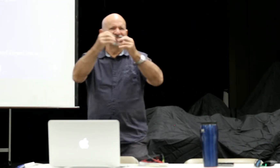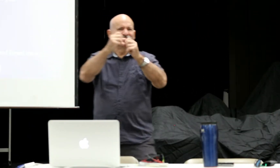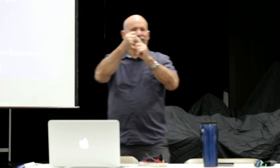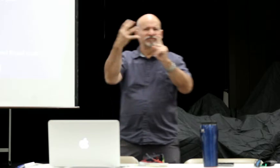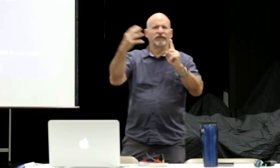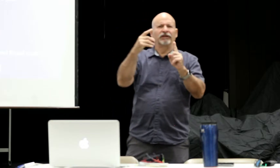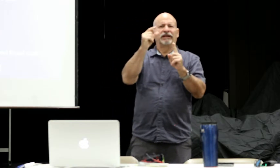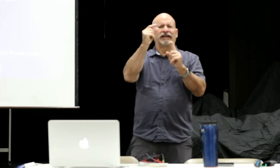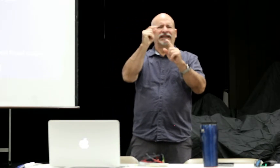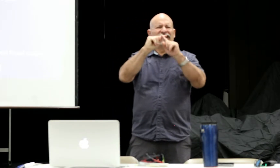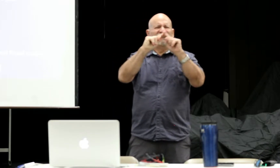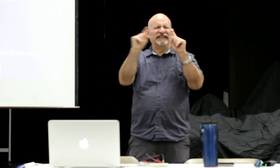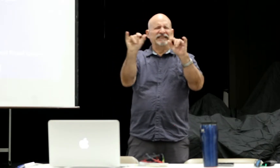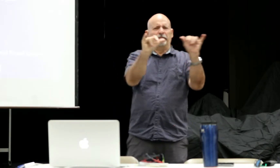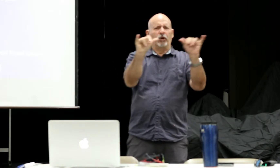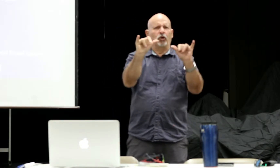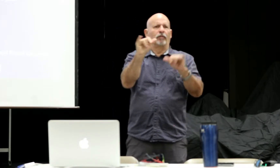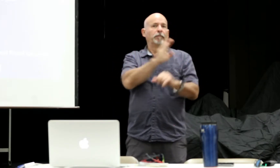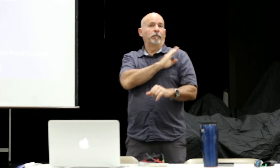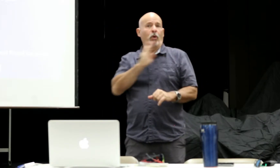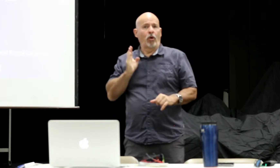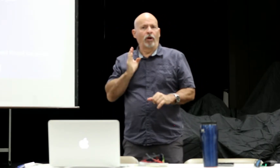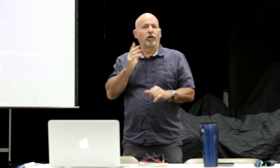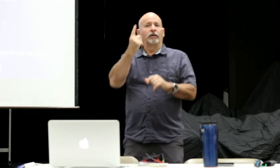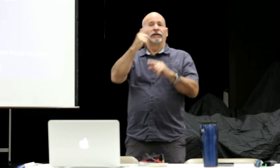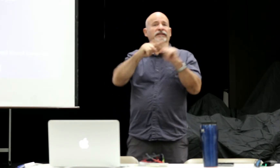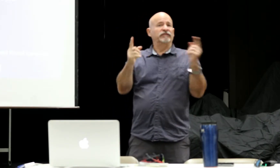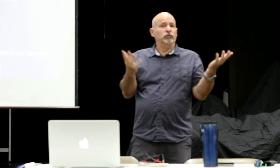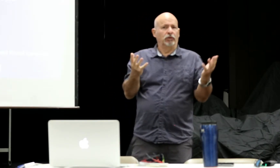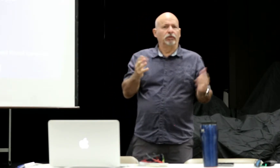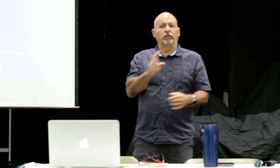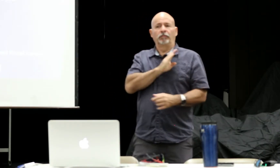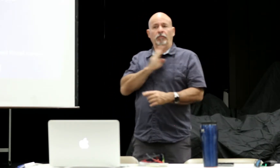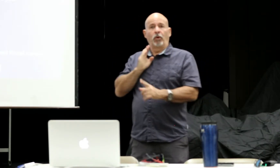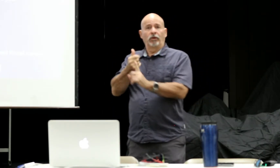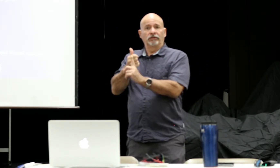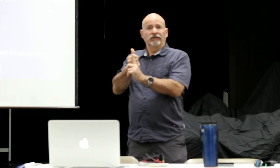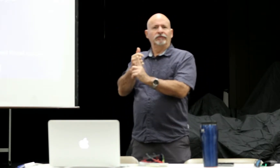Thank you so much, Jesse, for going over this. And it seems that there are some similarities between AC members and board members.